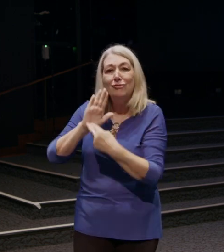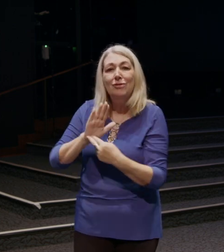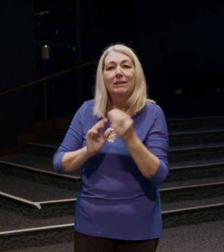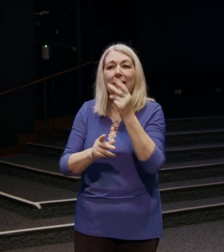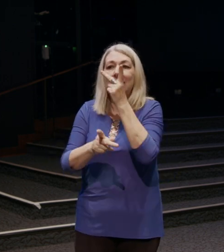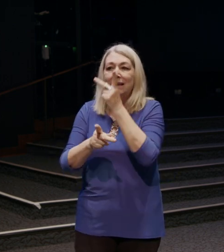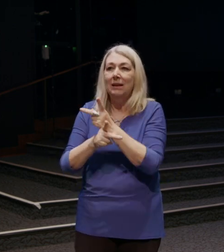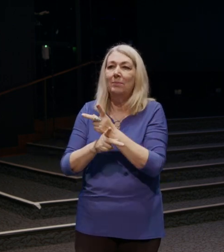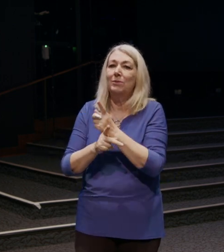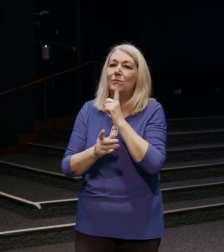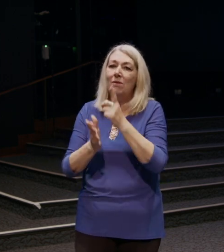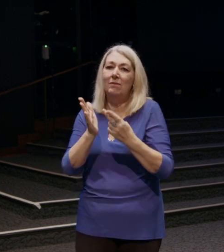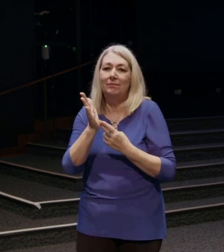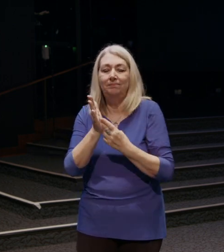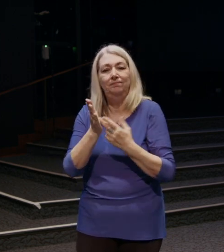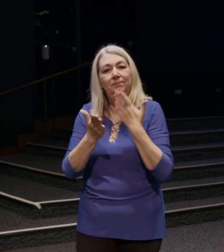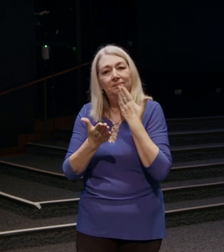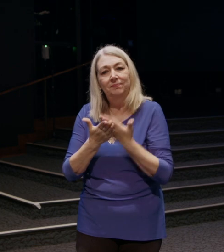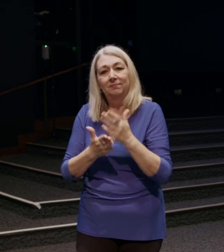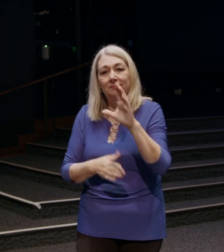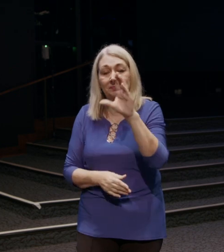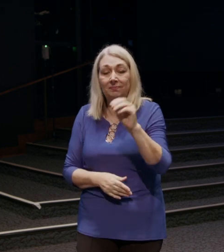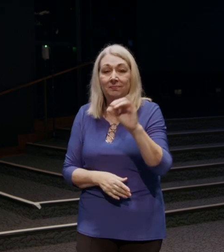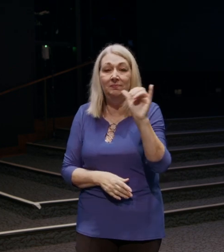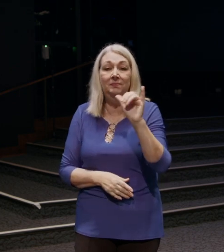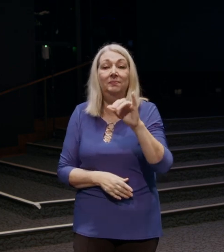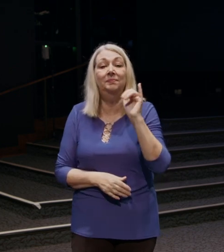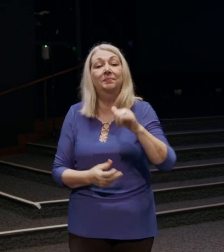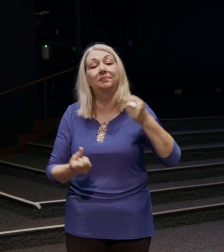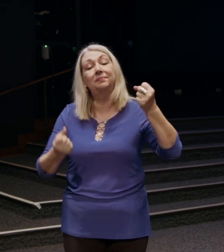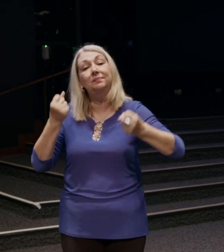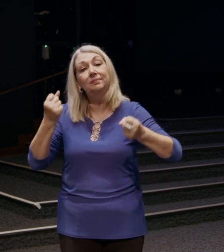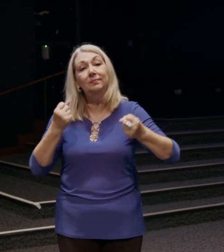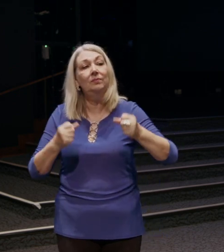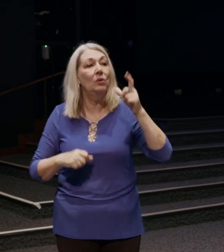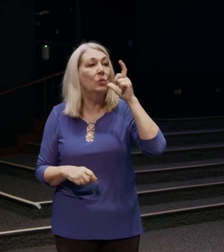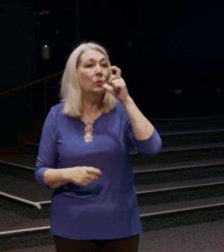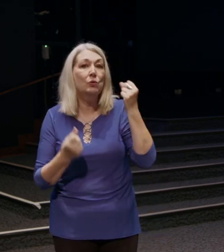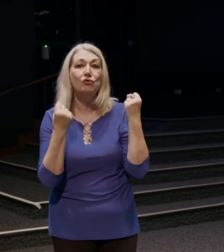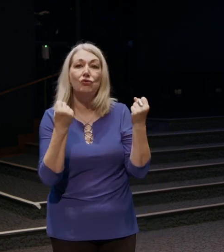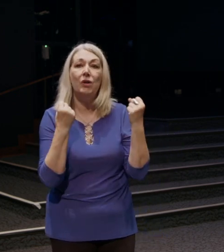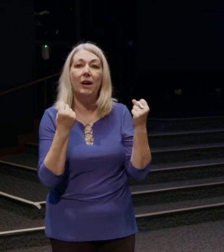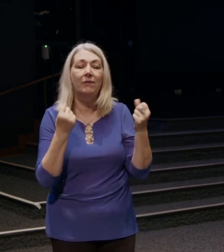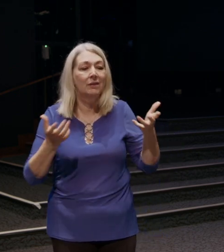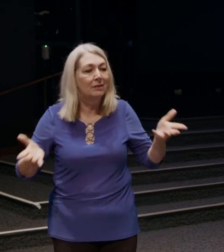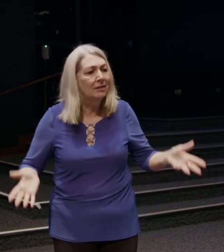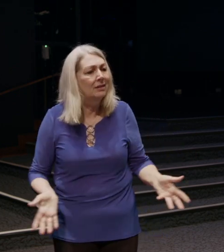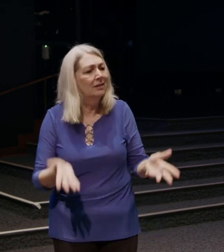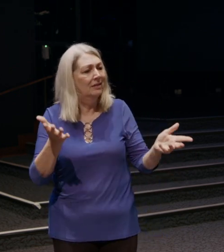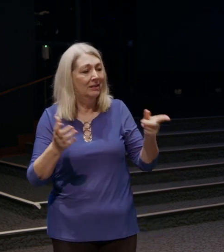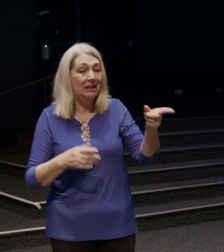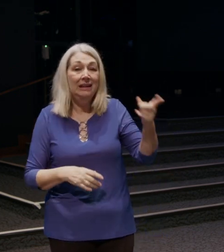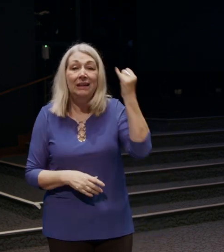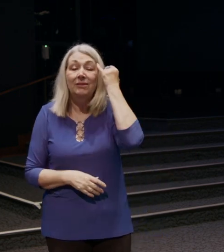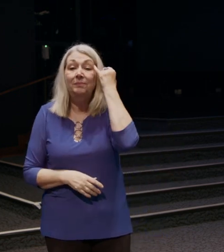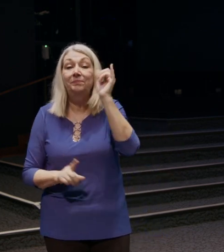integrity. Also, the mistakes of the driver would be encouraged. If the insurance